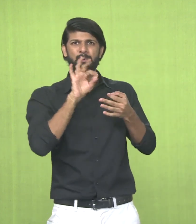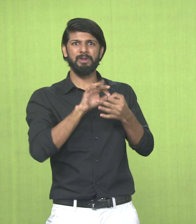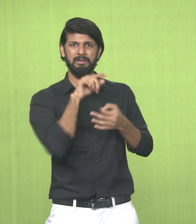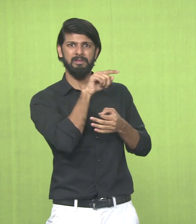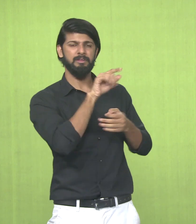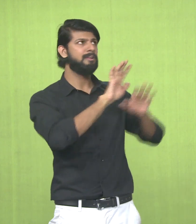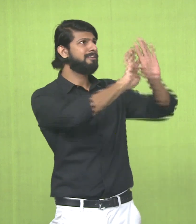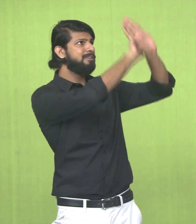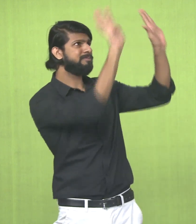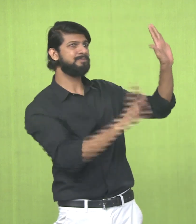in cave 1.